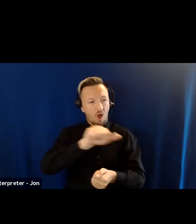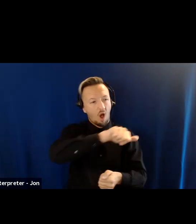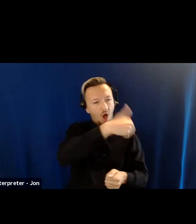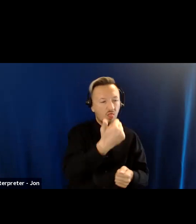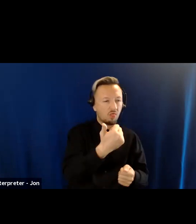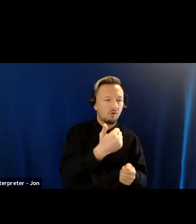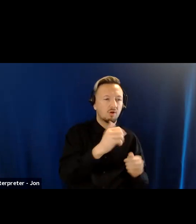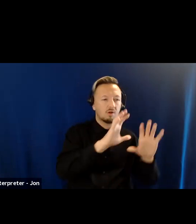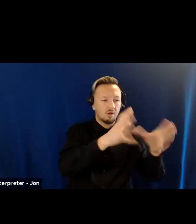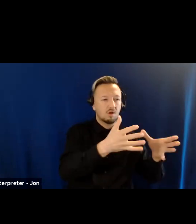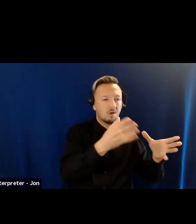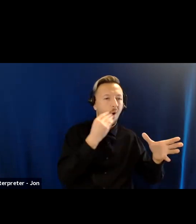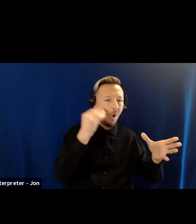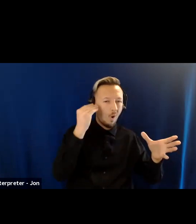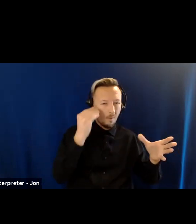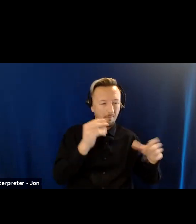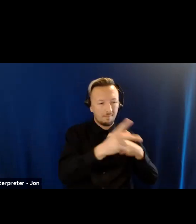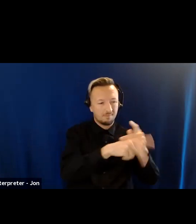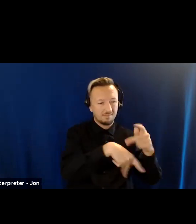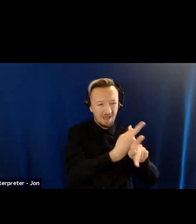well. So thank you for having me here today.